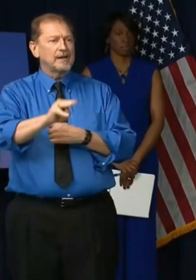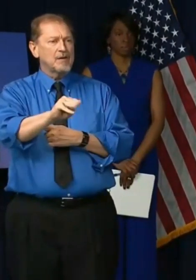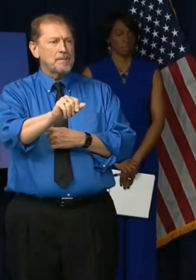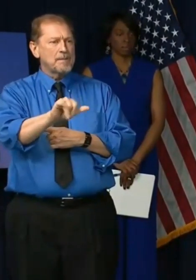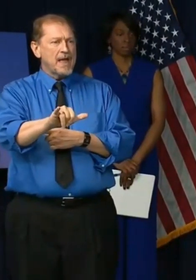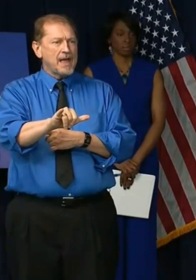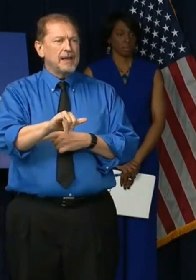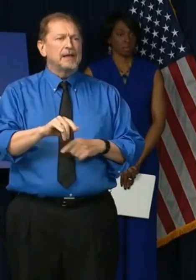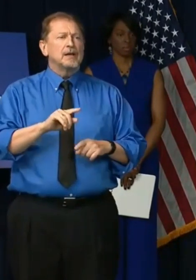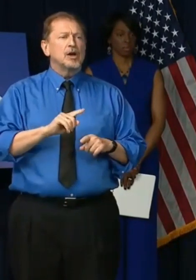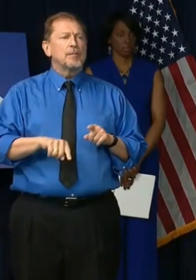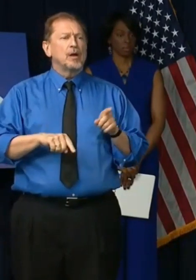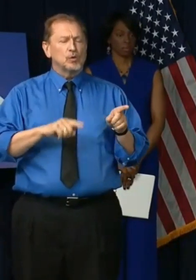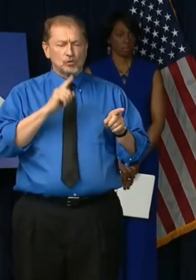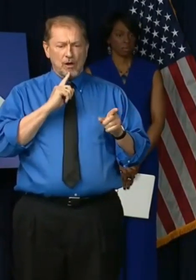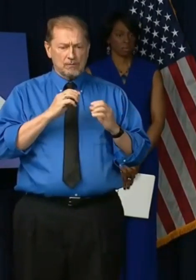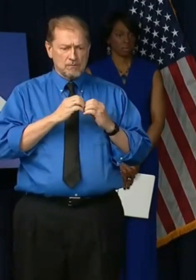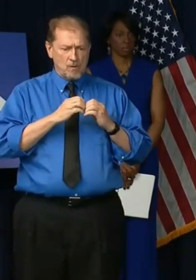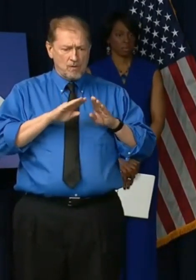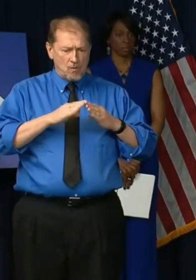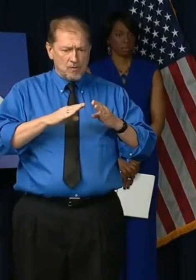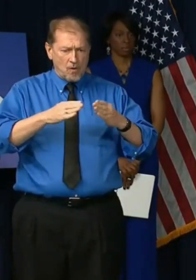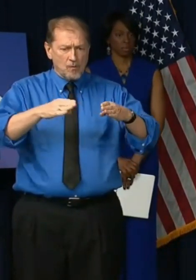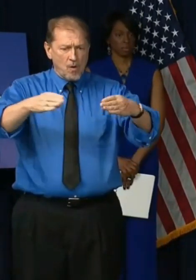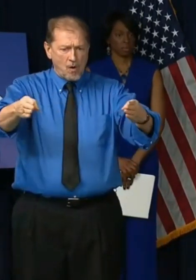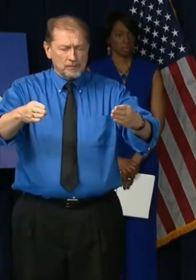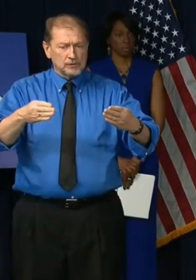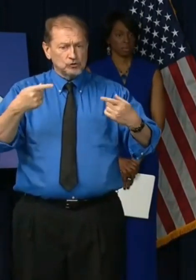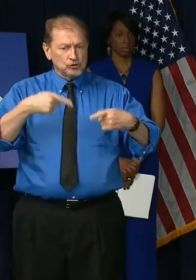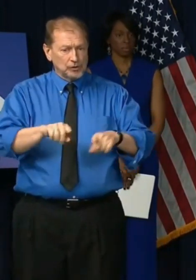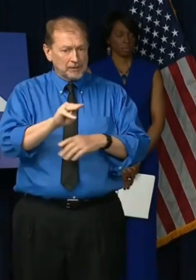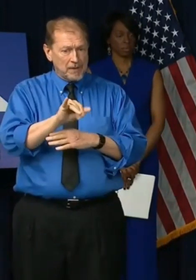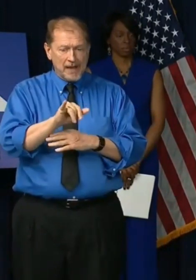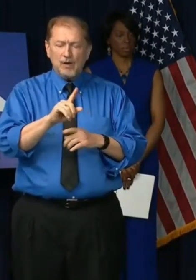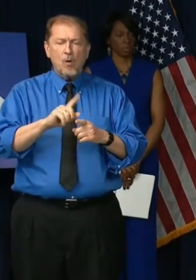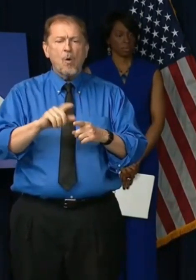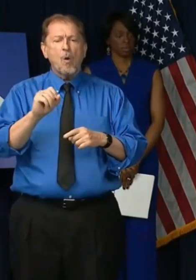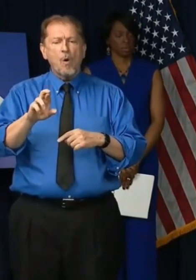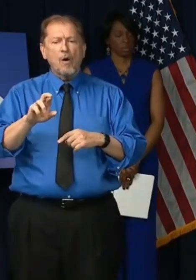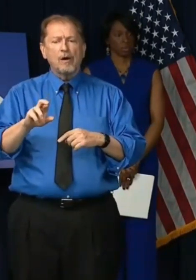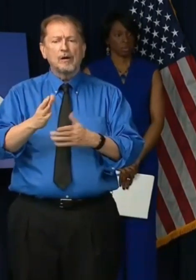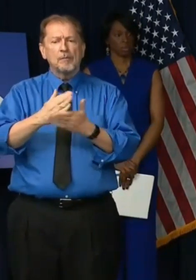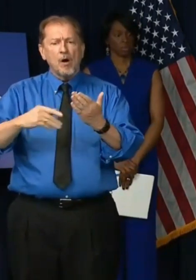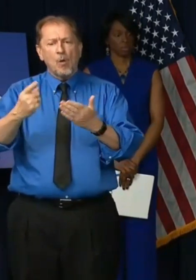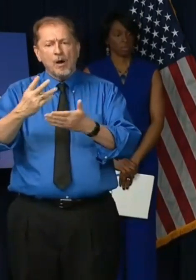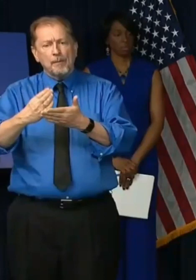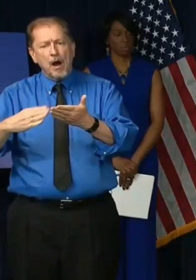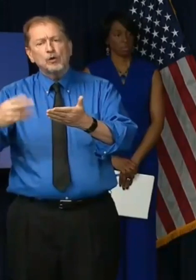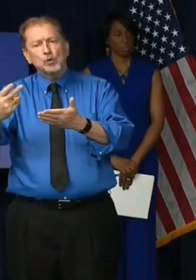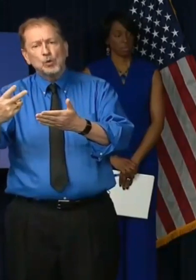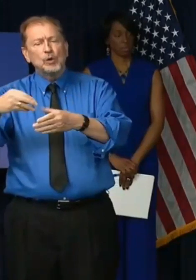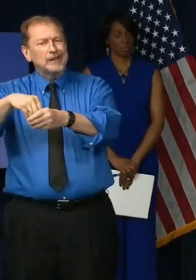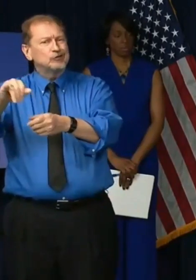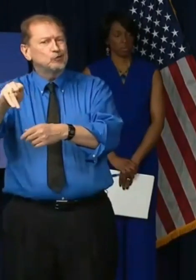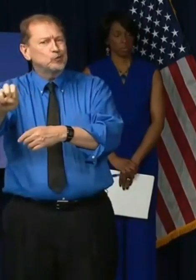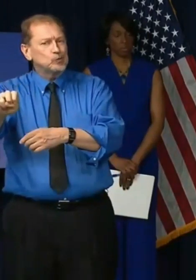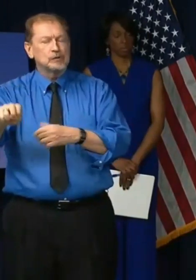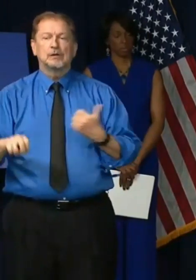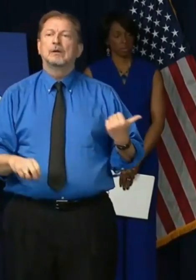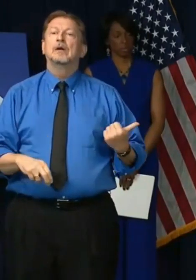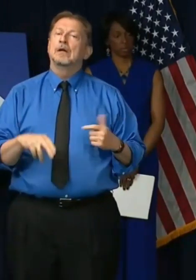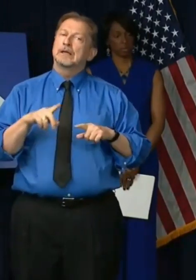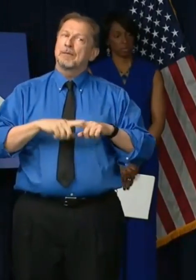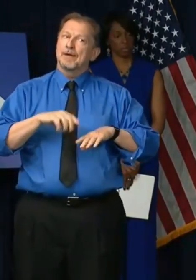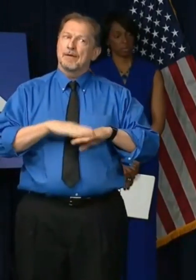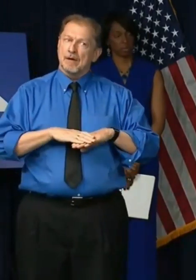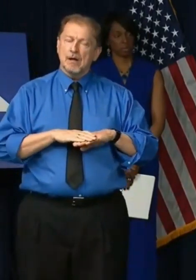phases that you mentioned, are those to come during May, or are they to come in June? They'll come as soon as we possibly can.